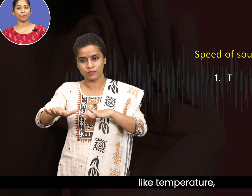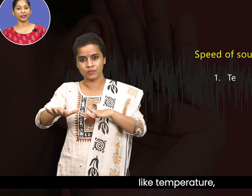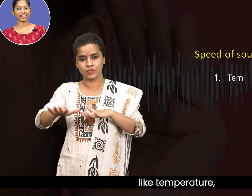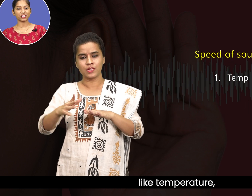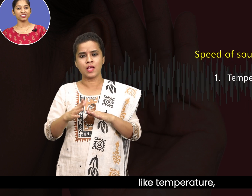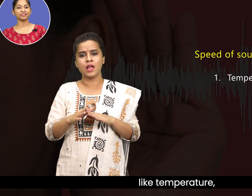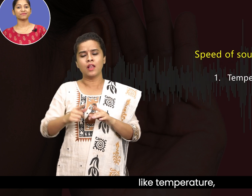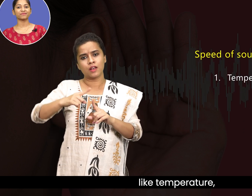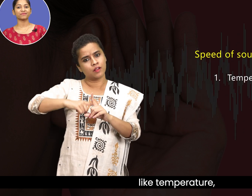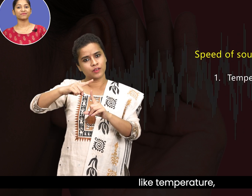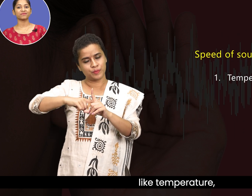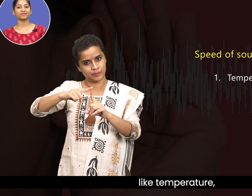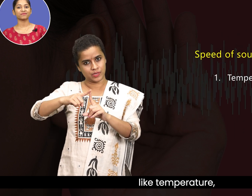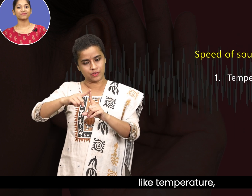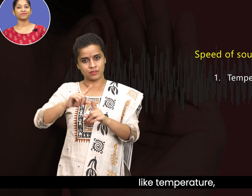like temperature,